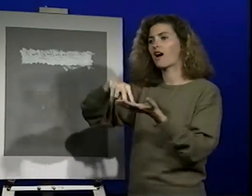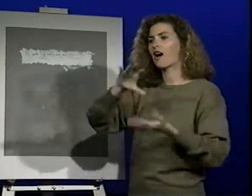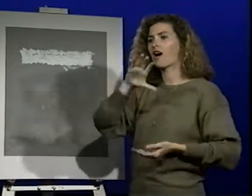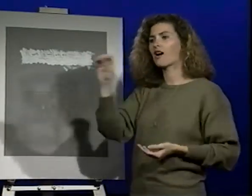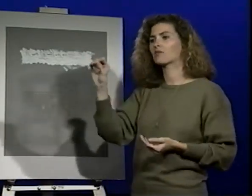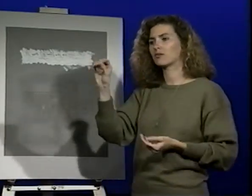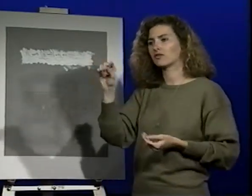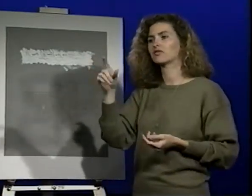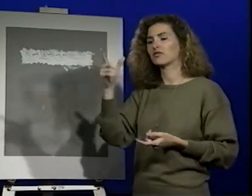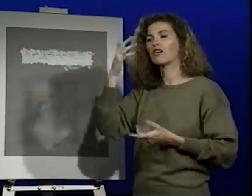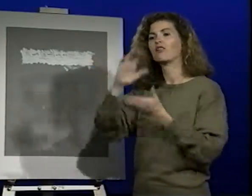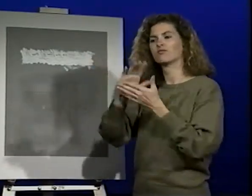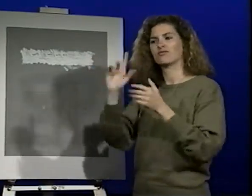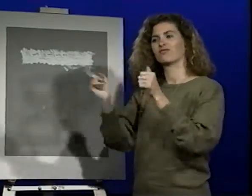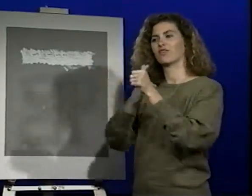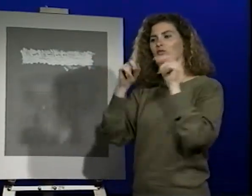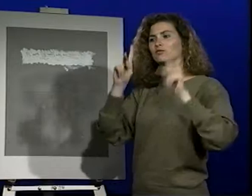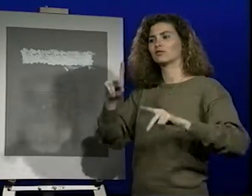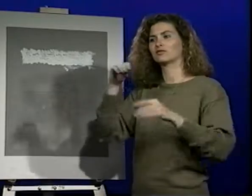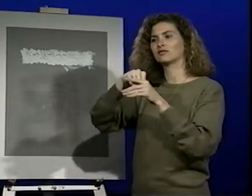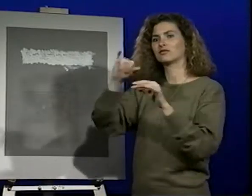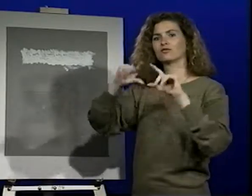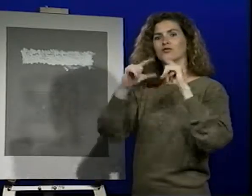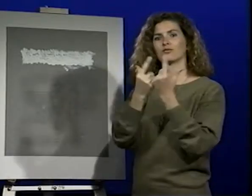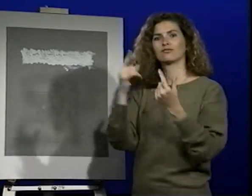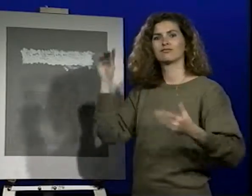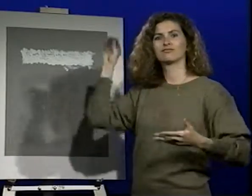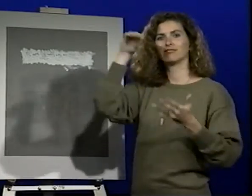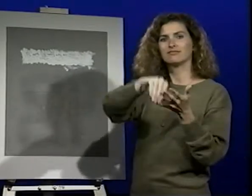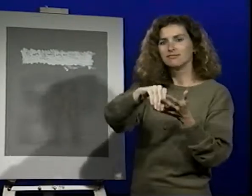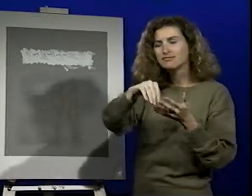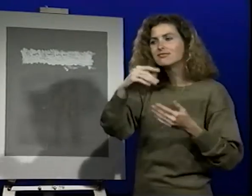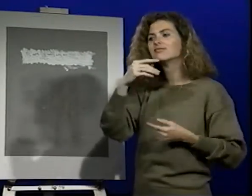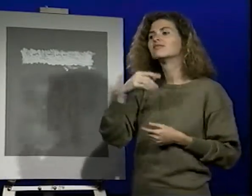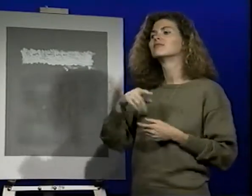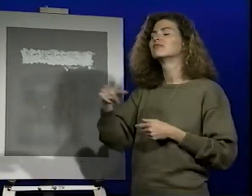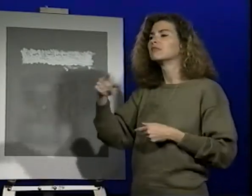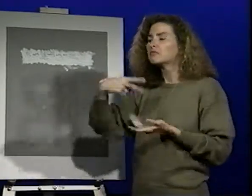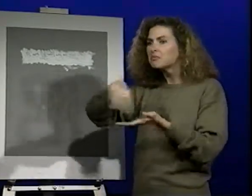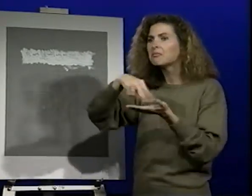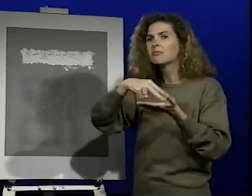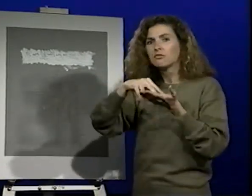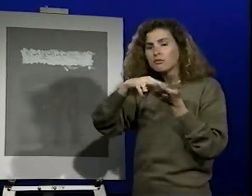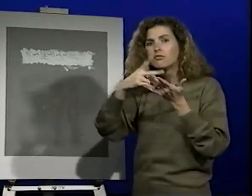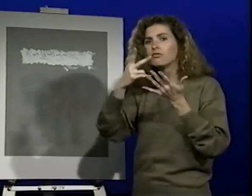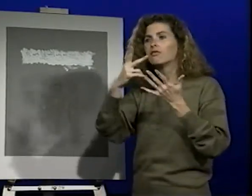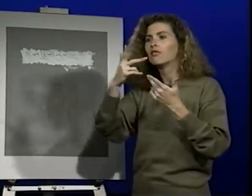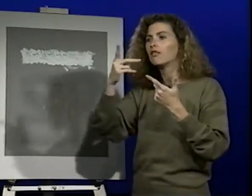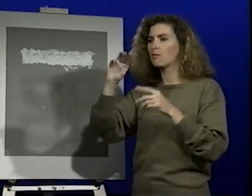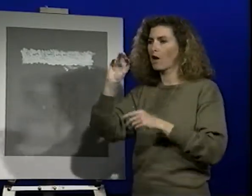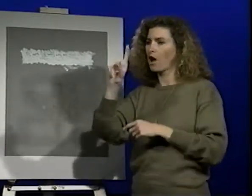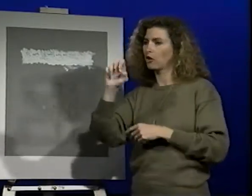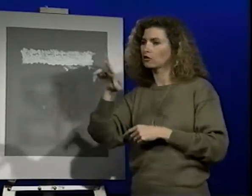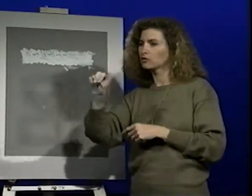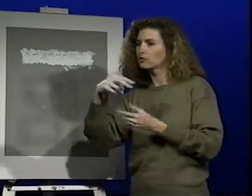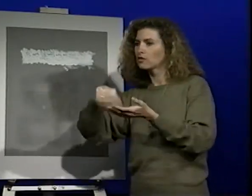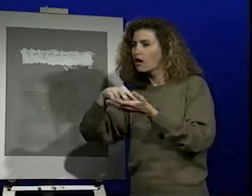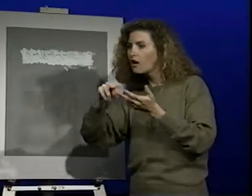it was a hearing and deaf dance troupe. And my husband was the first person put in that dance troupe, first